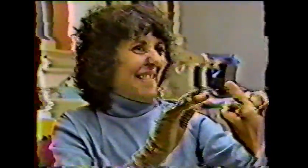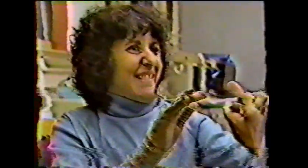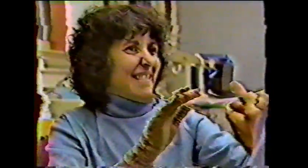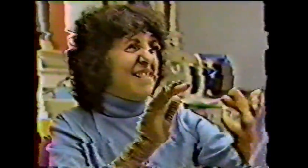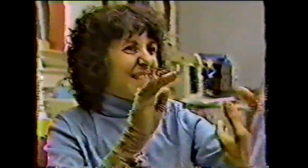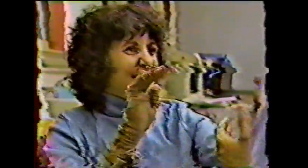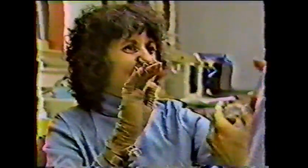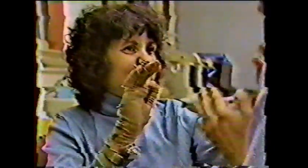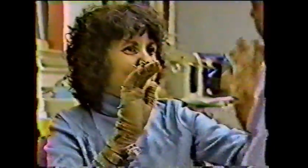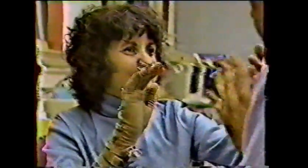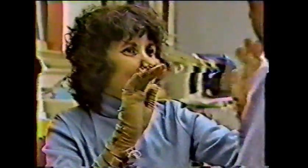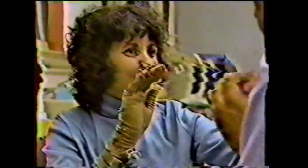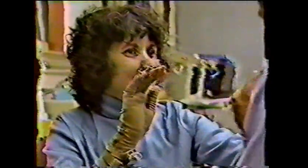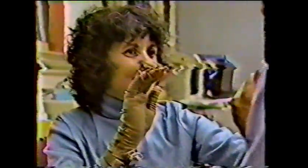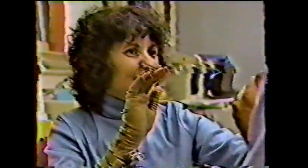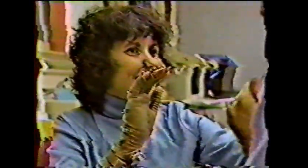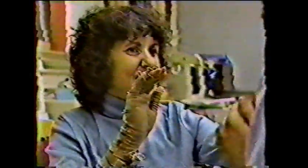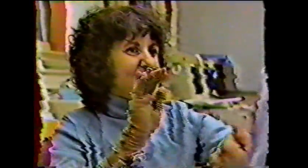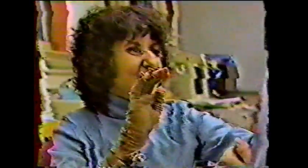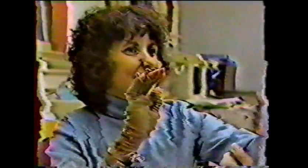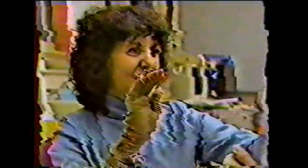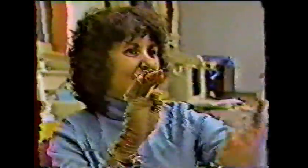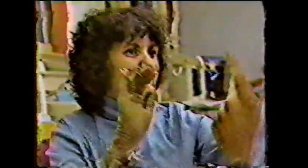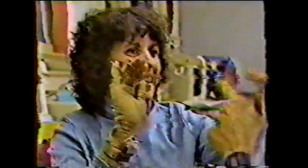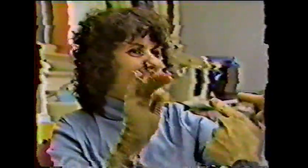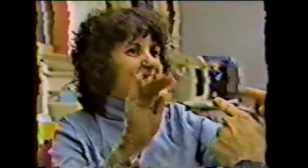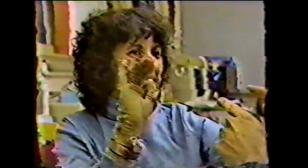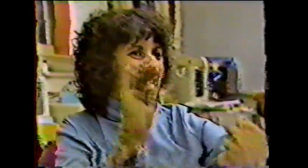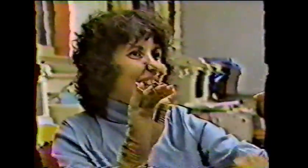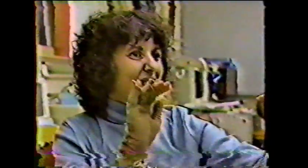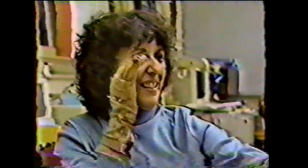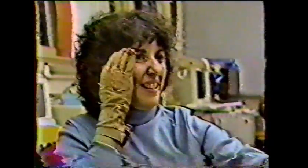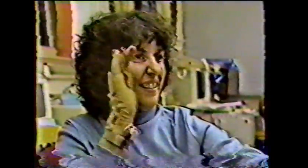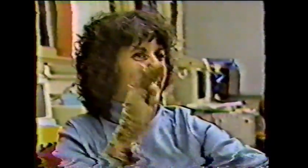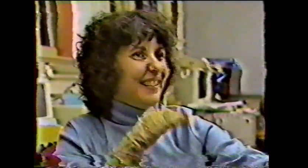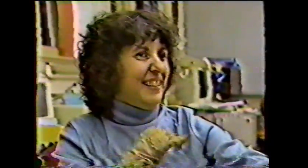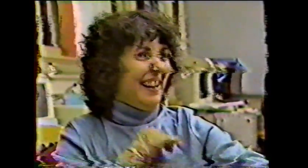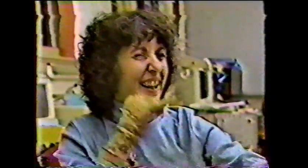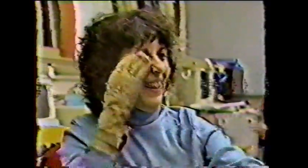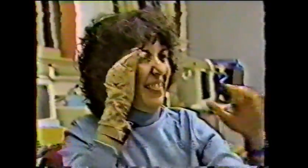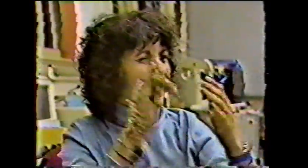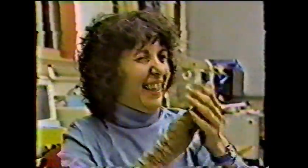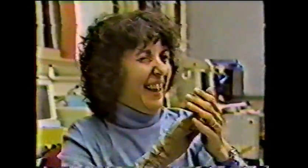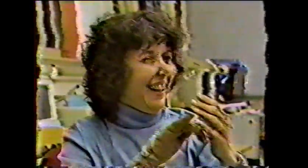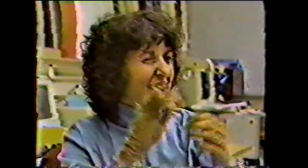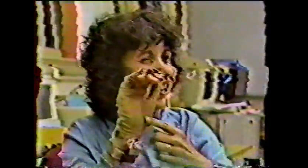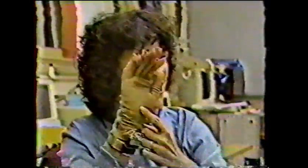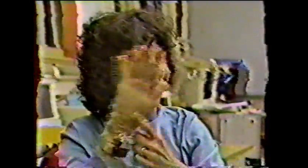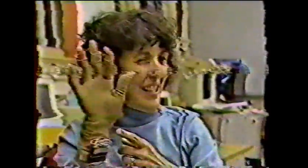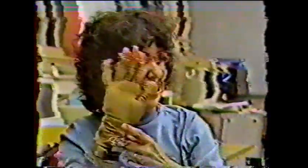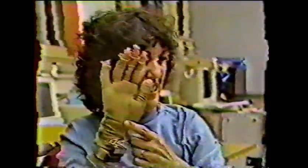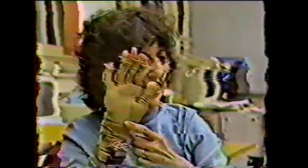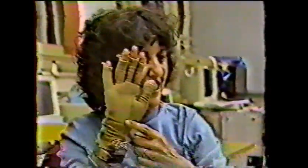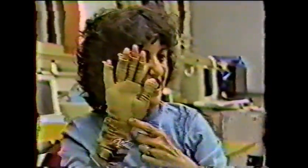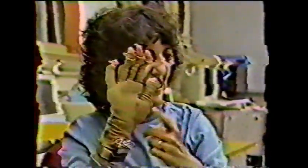using that to talk with hearing people? I didn't know that. I wasn't aware of it. I mean,